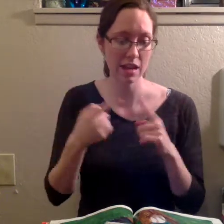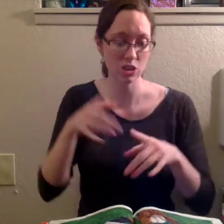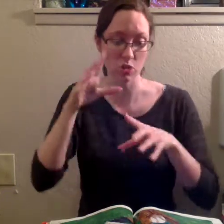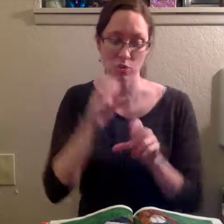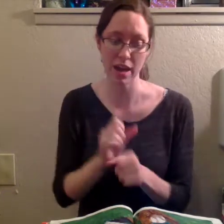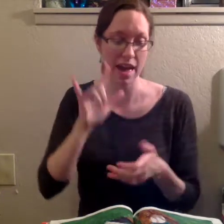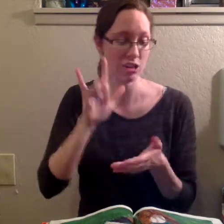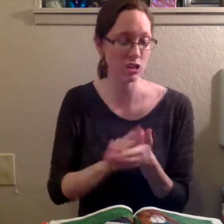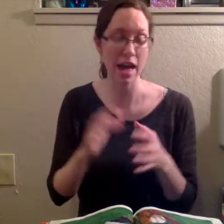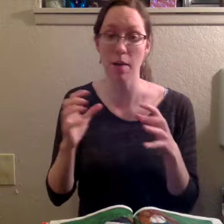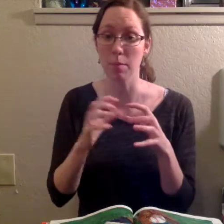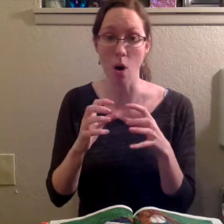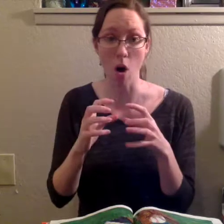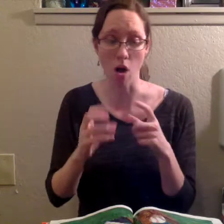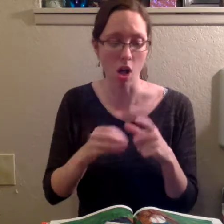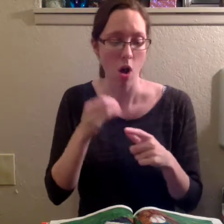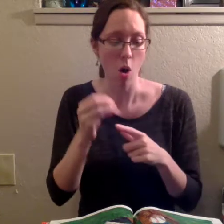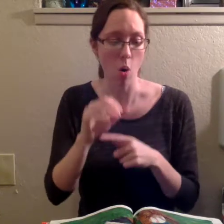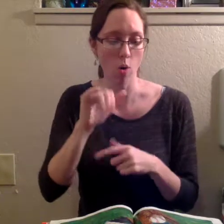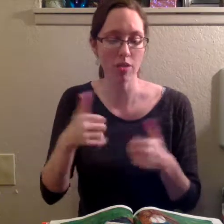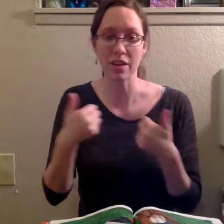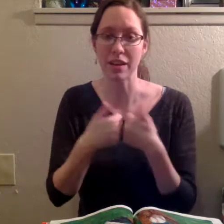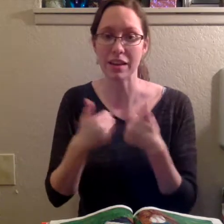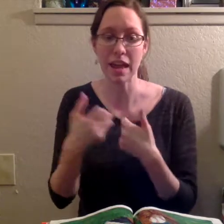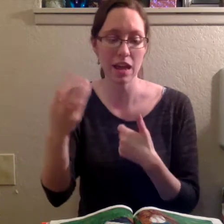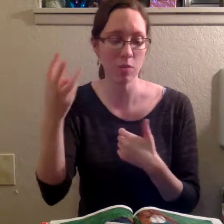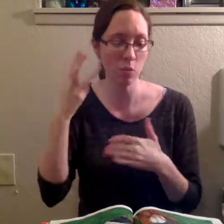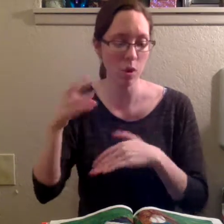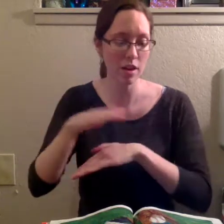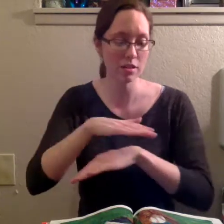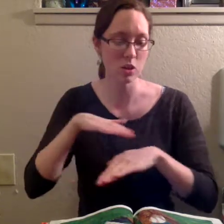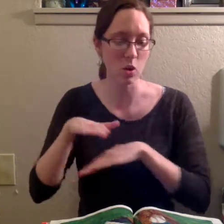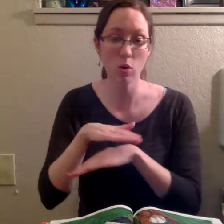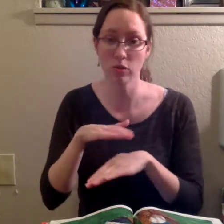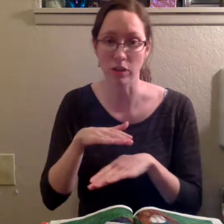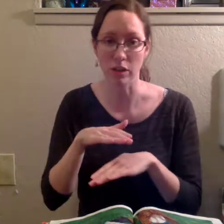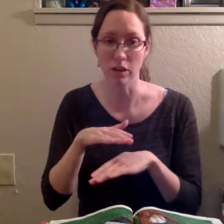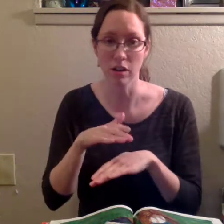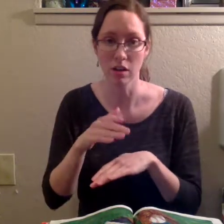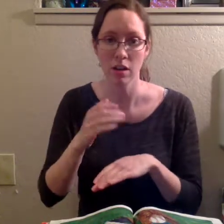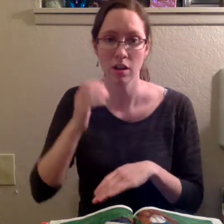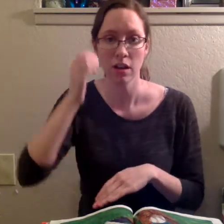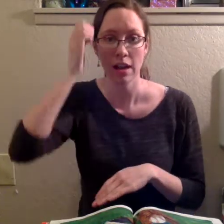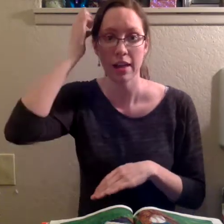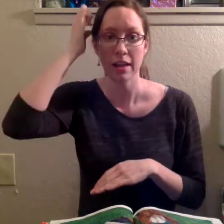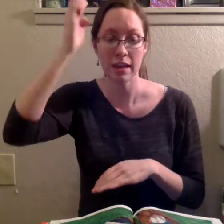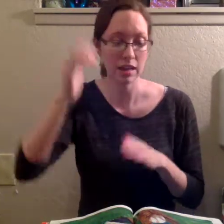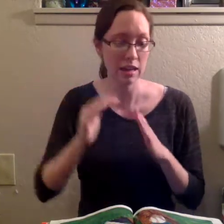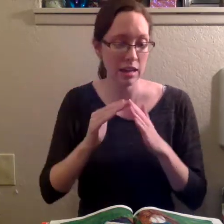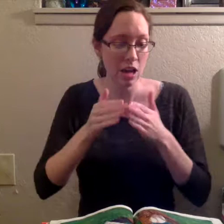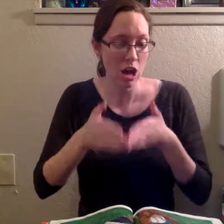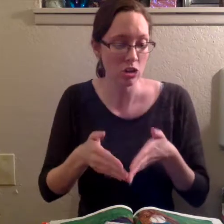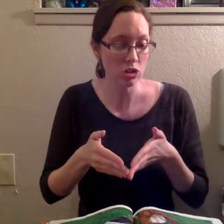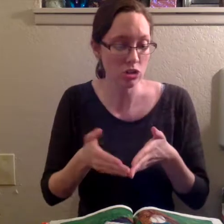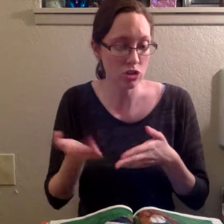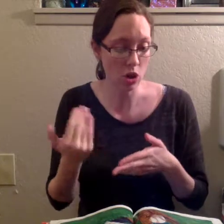to catch that ball, or the game was over. He